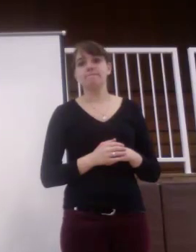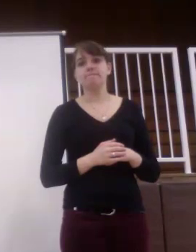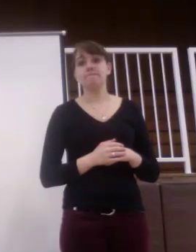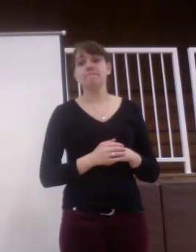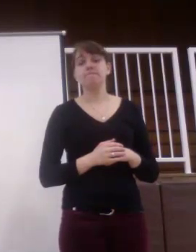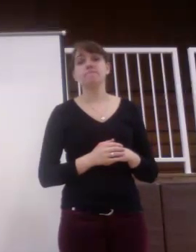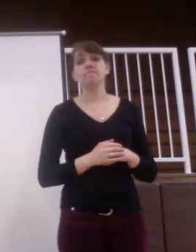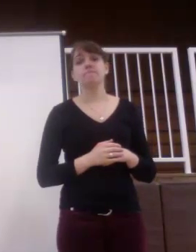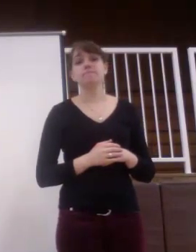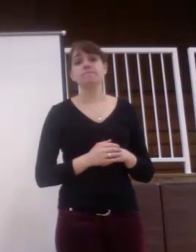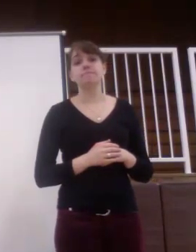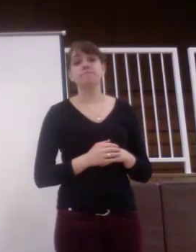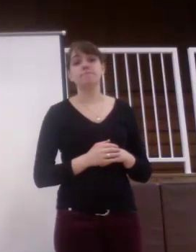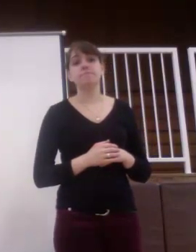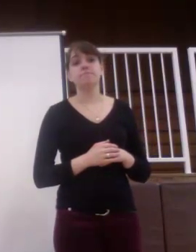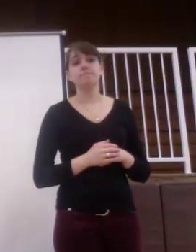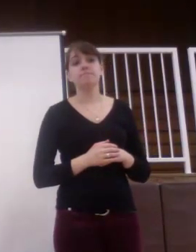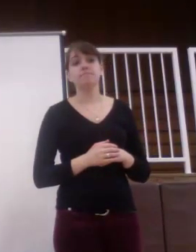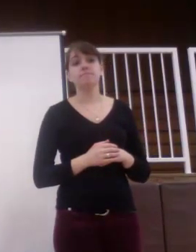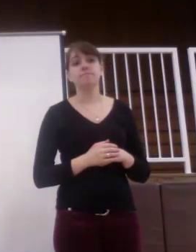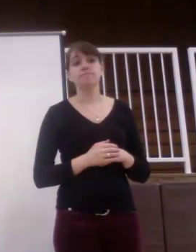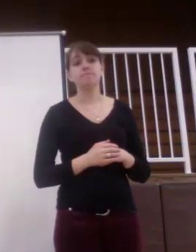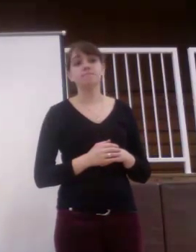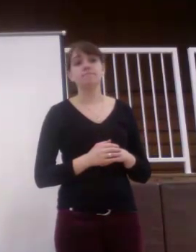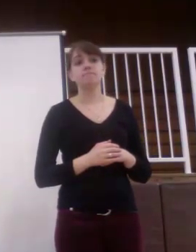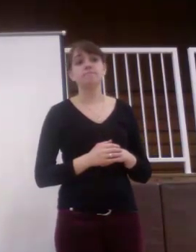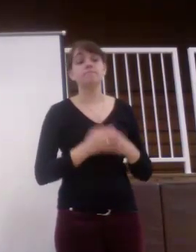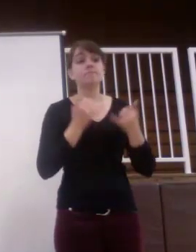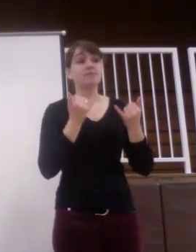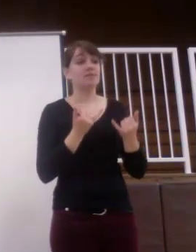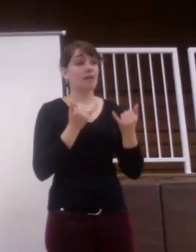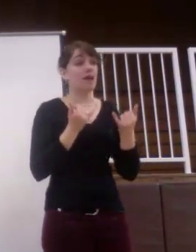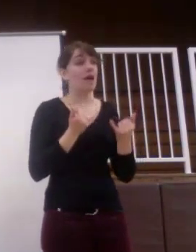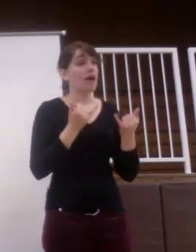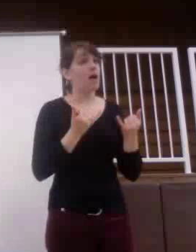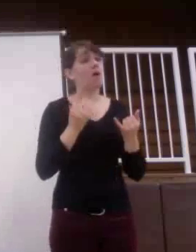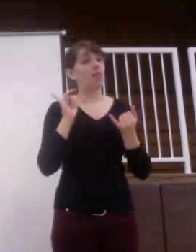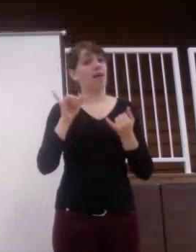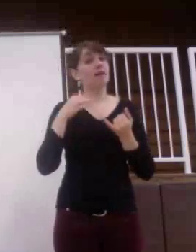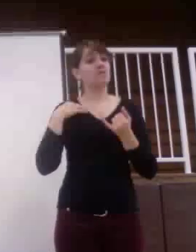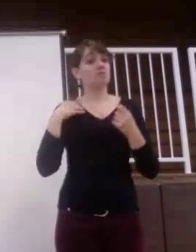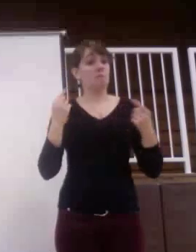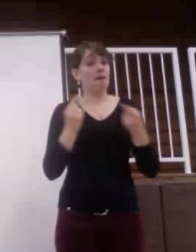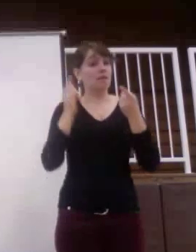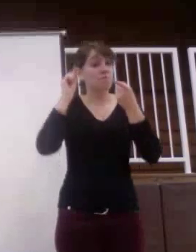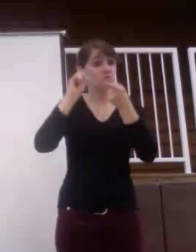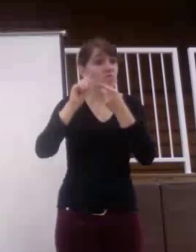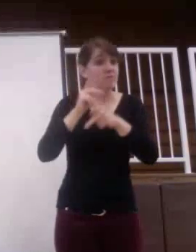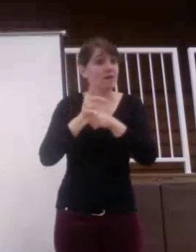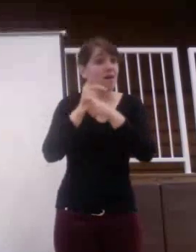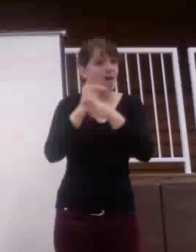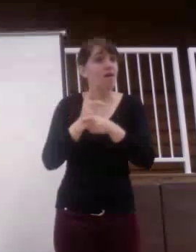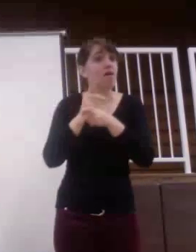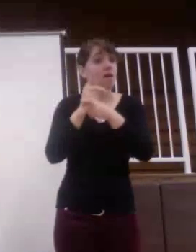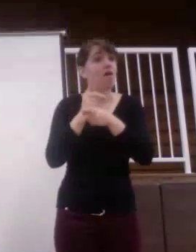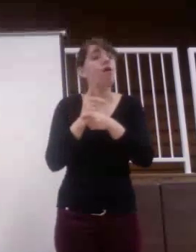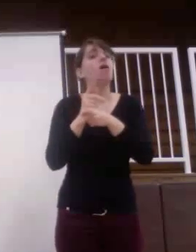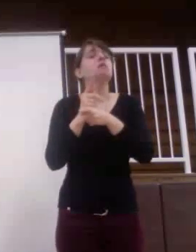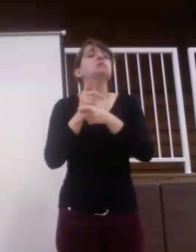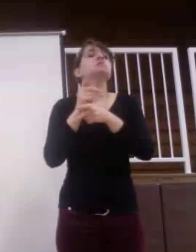Now, when we use palliative care, you sometimes have to use